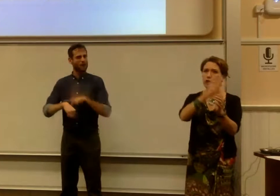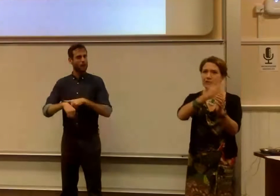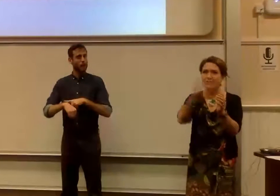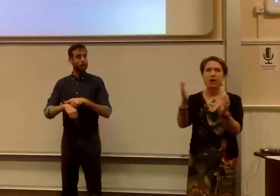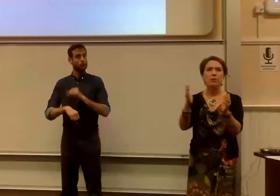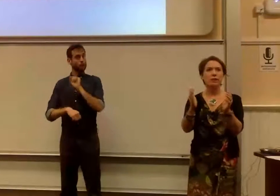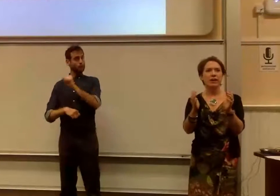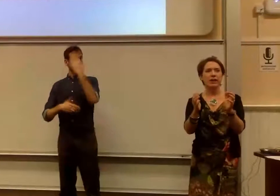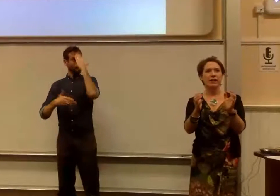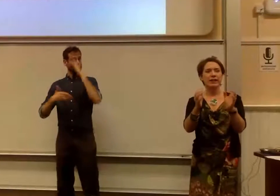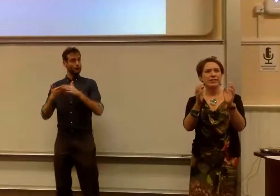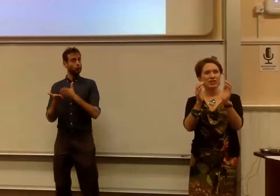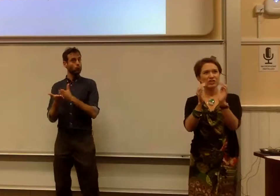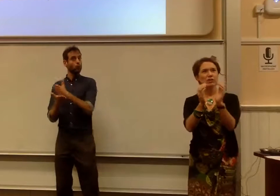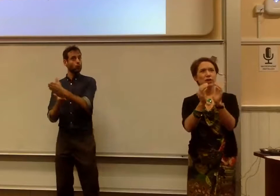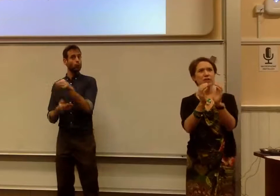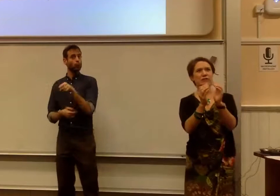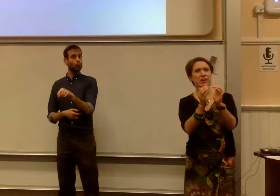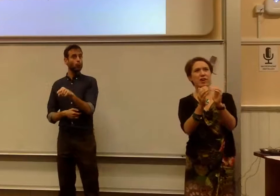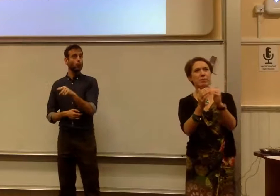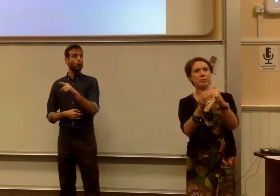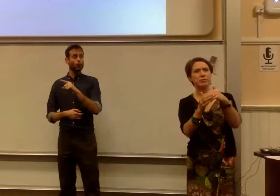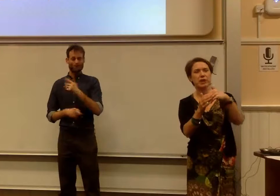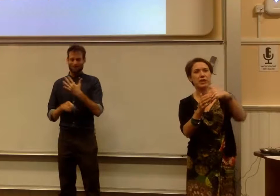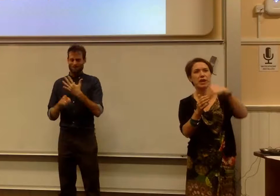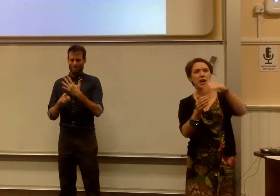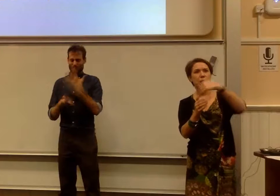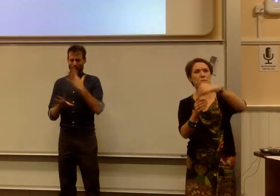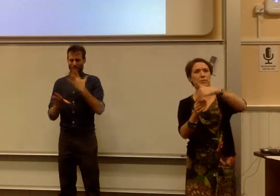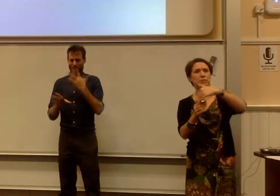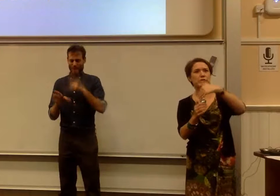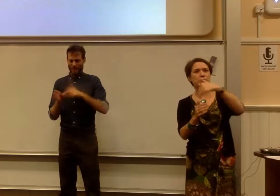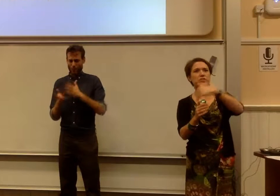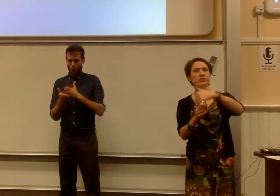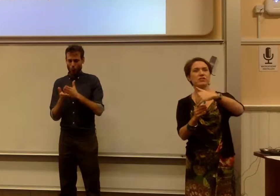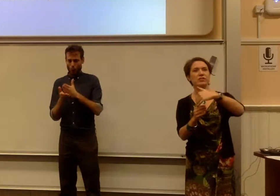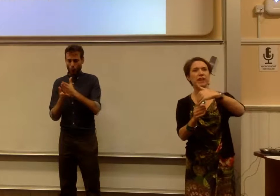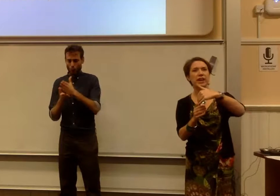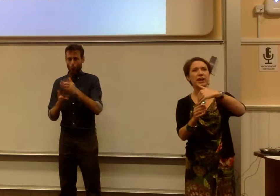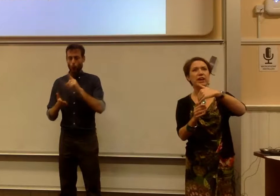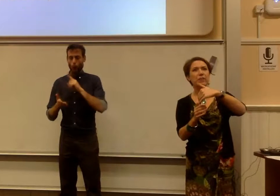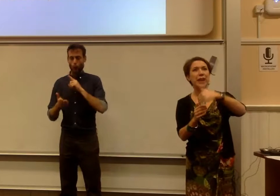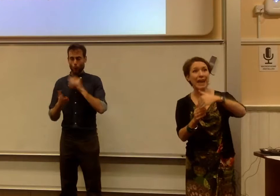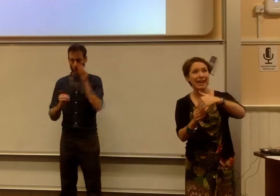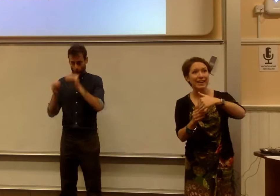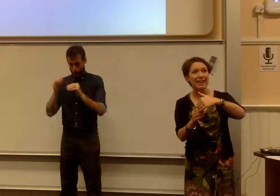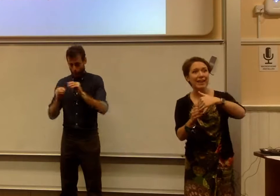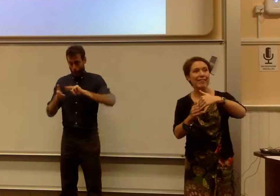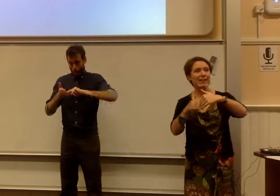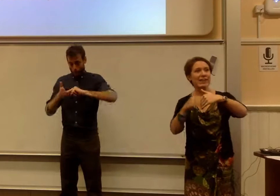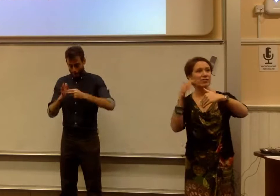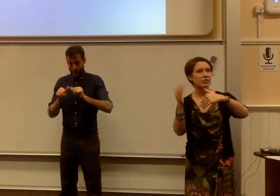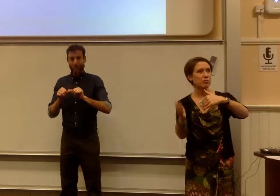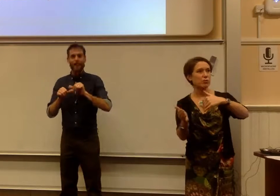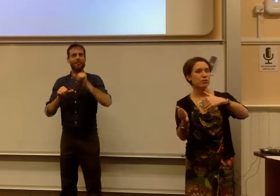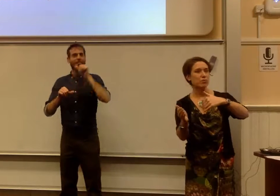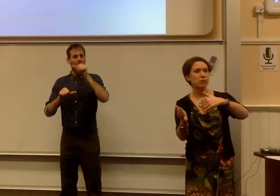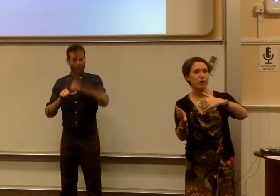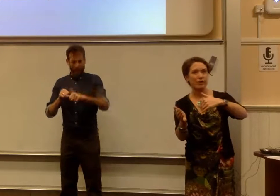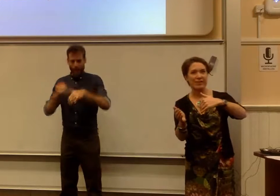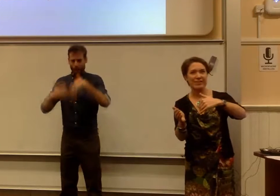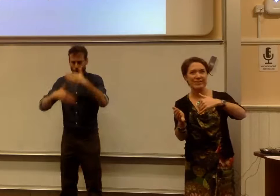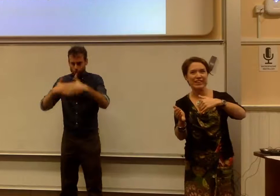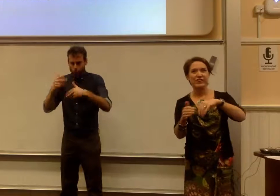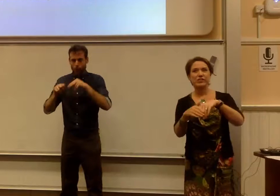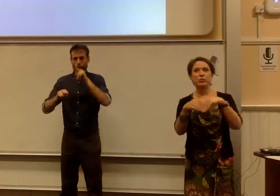you look at the timeline, there's just not enough time between a public body producing their plan and then having to report